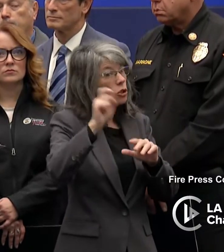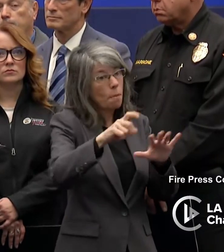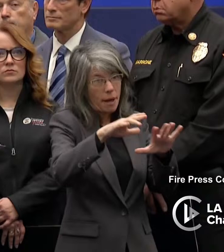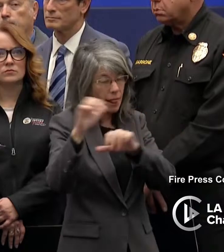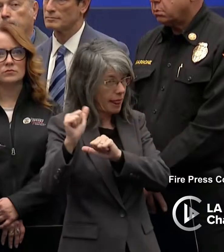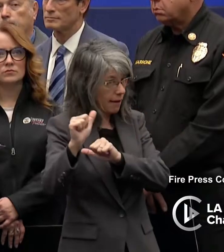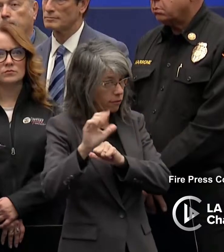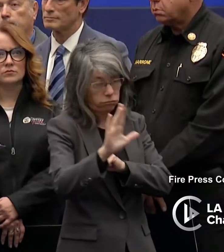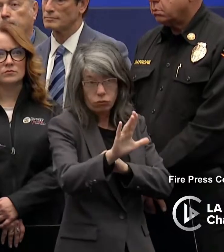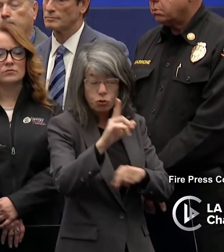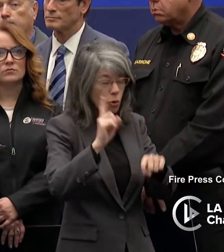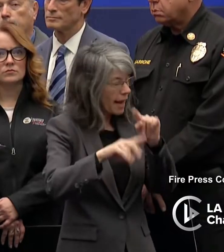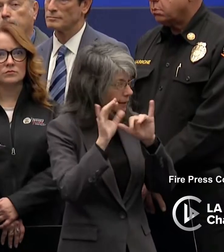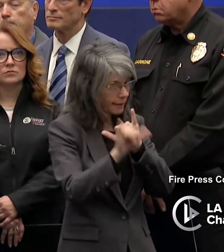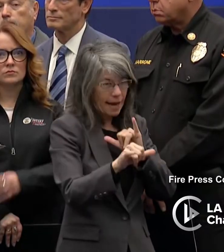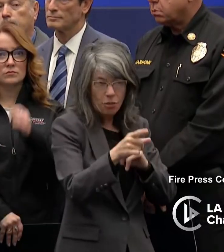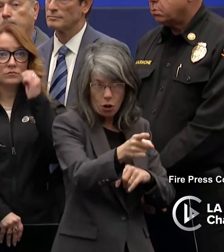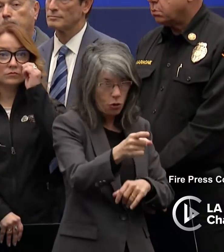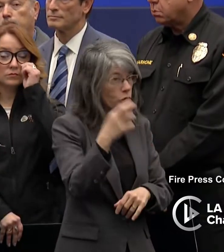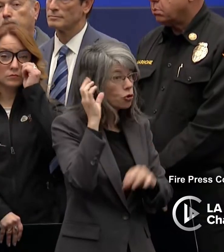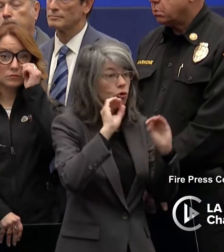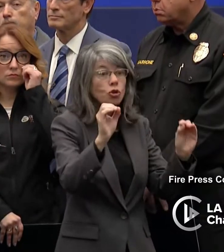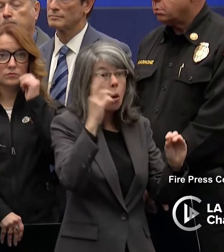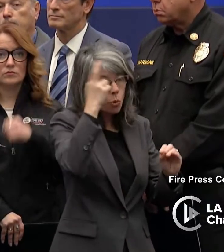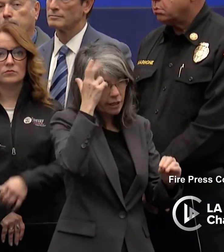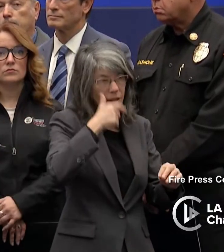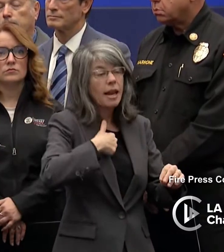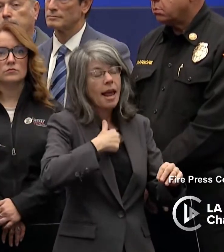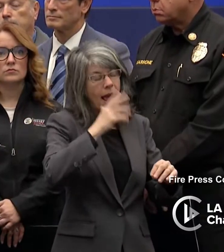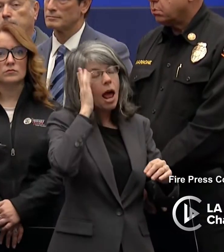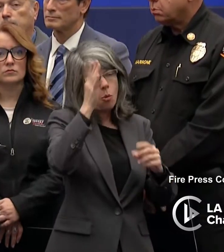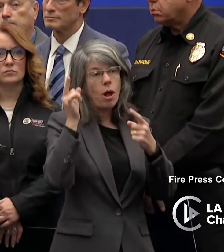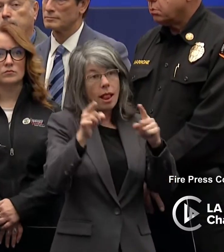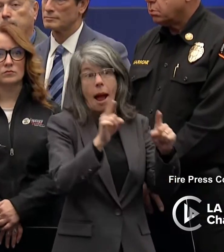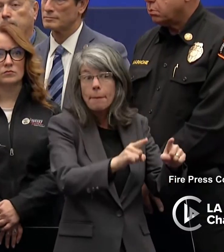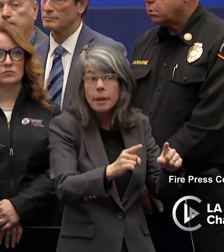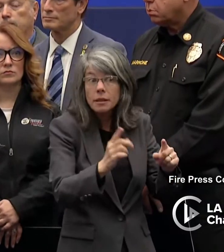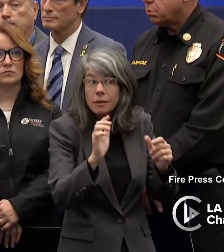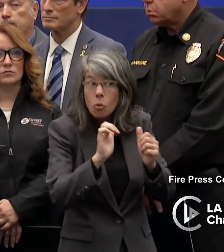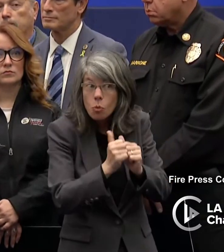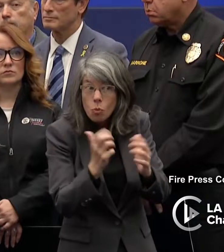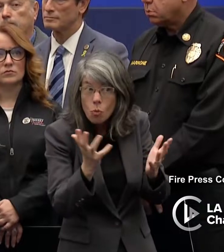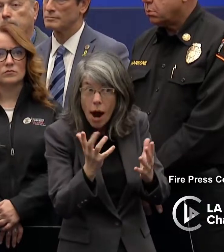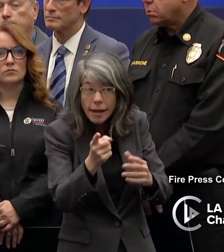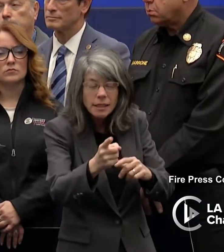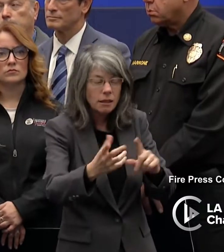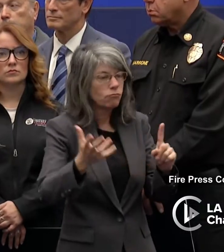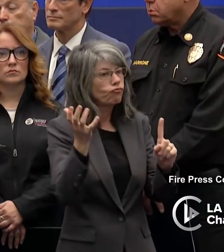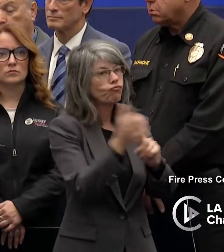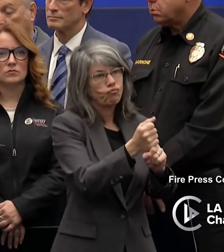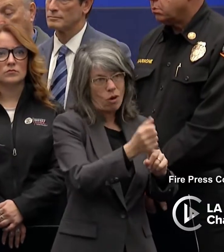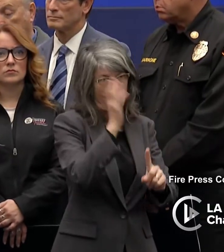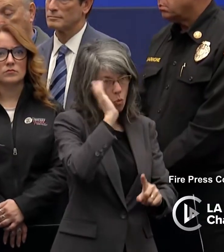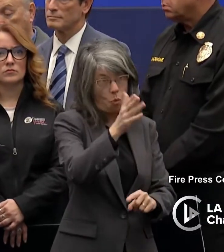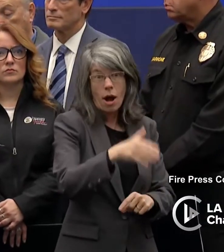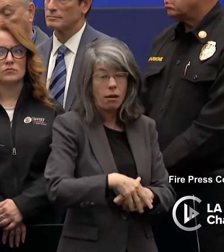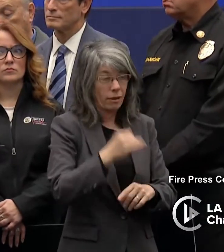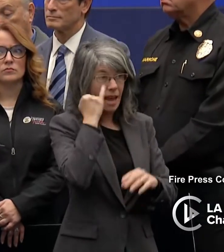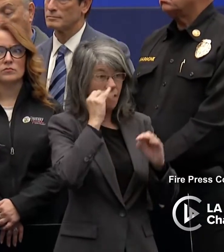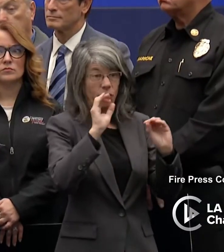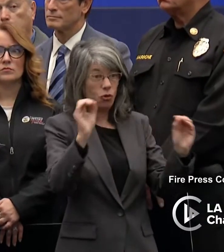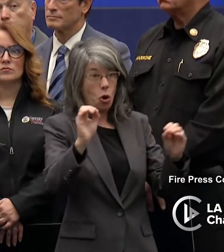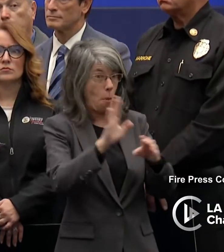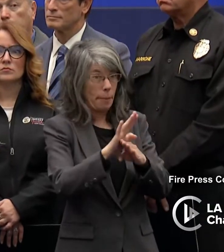no reason for you to be there, and you will be subject to arrest if you're there with no